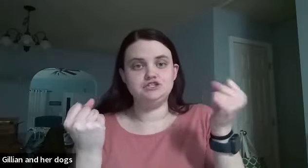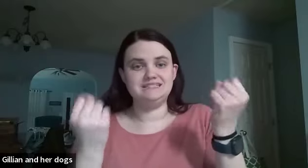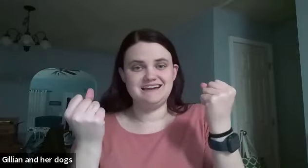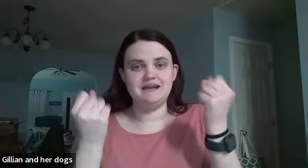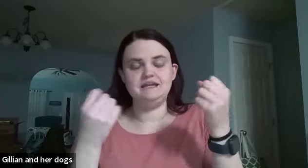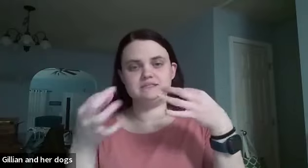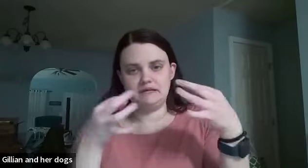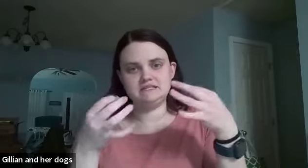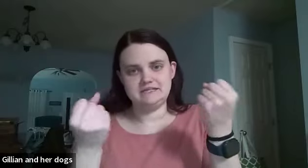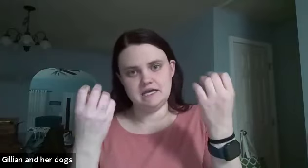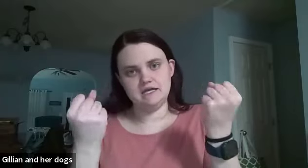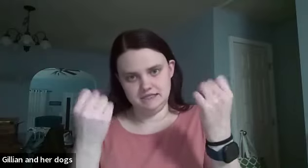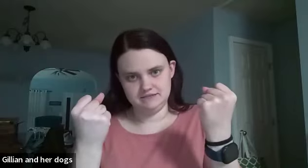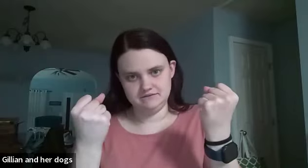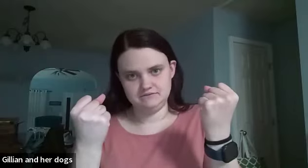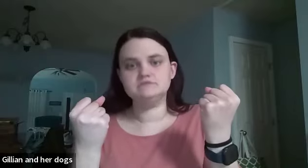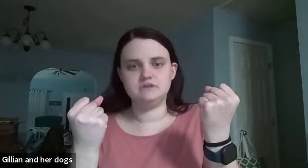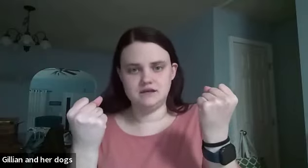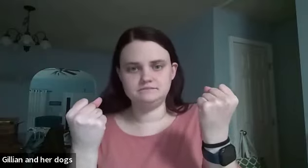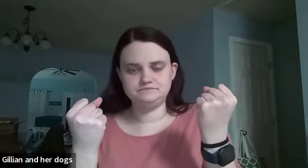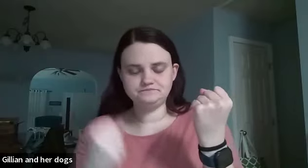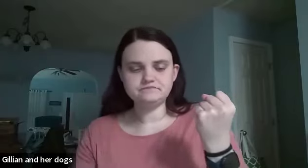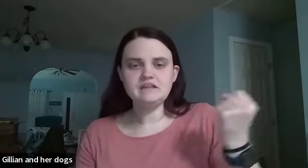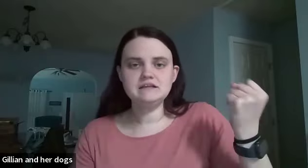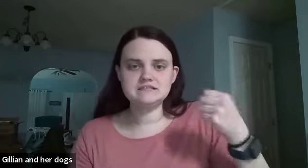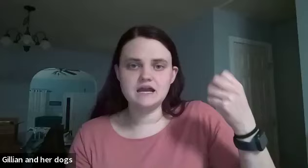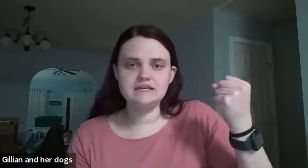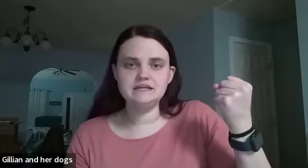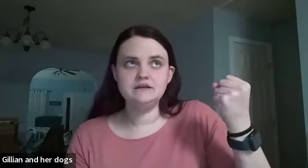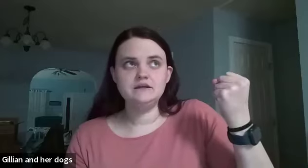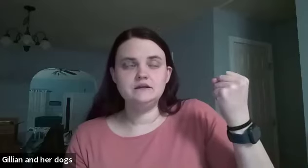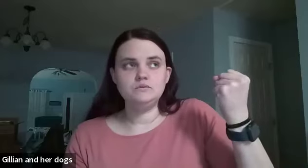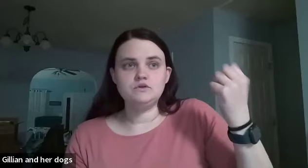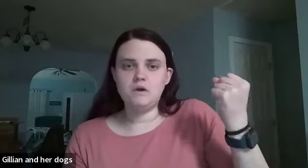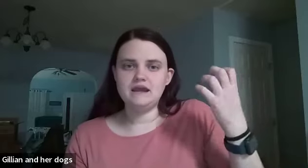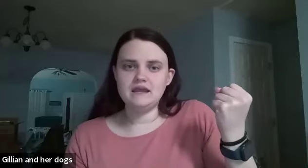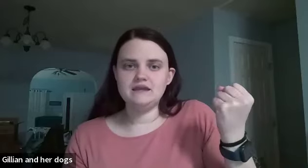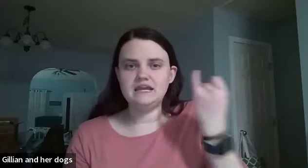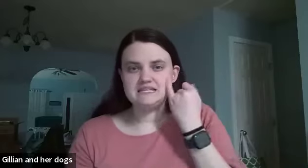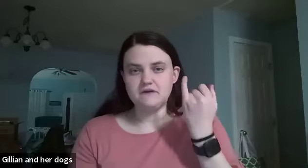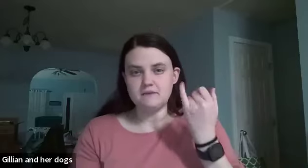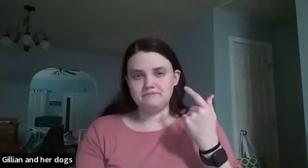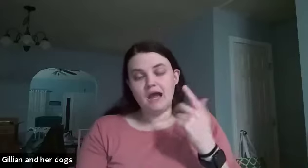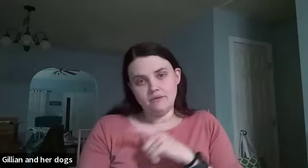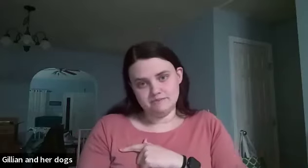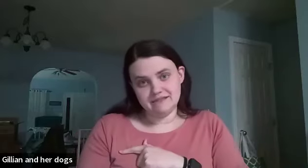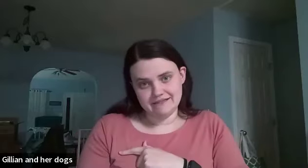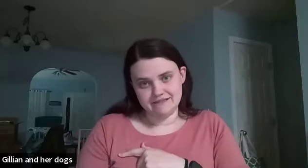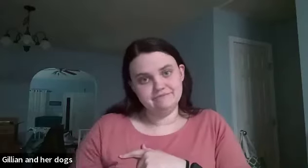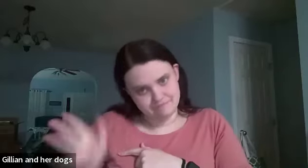you to sign and explain to me. Sign it. Okay. Sign it with one hand is if I was being lazy.